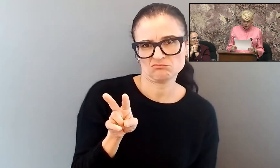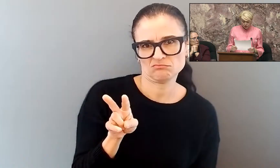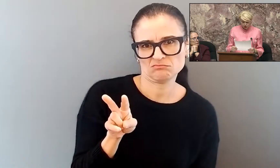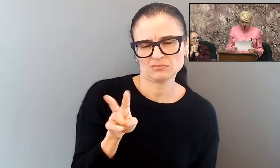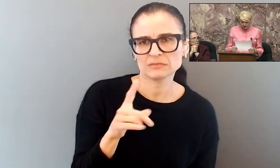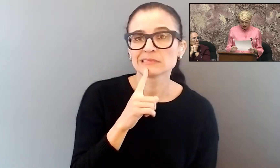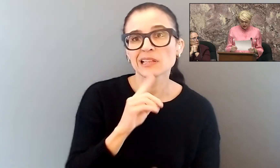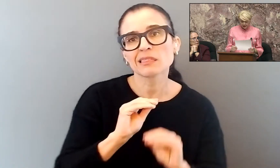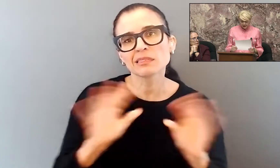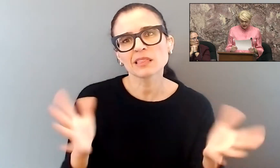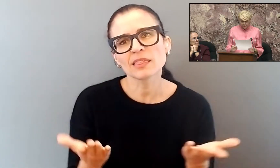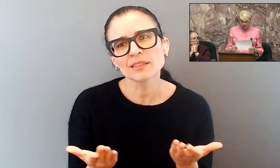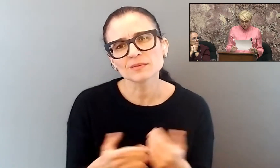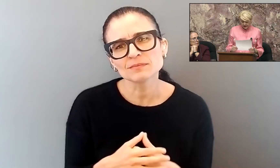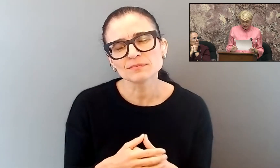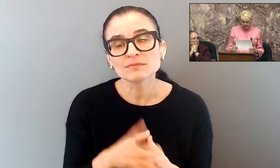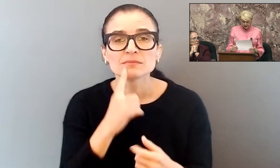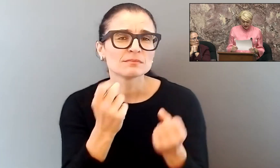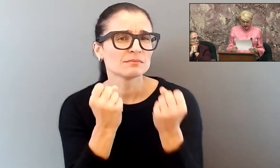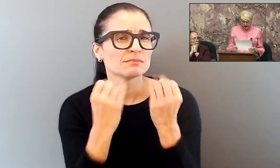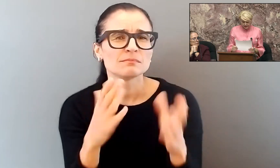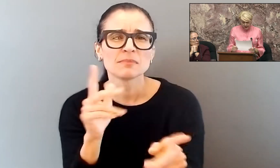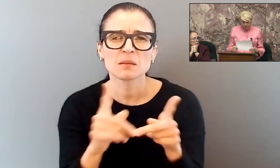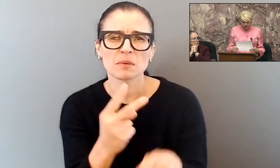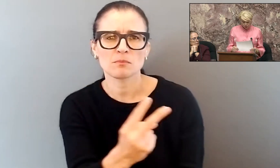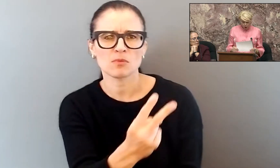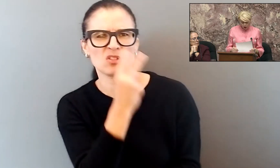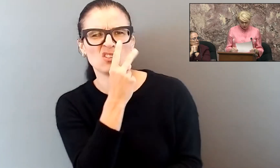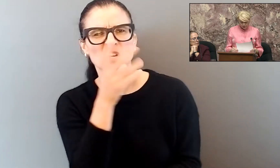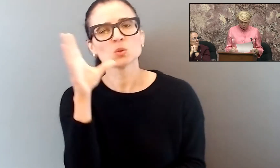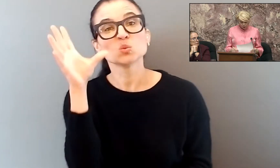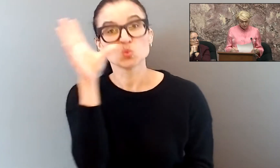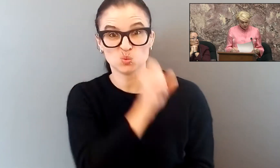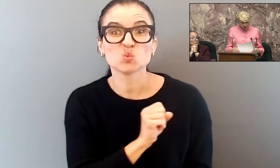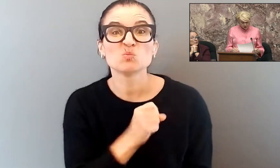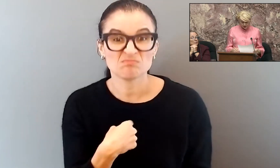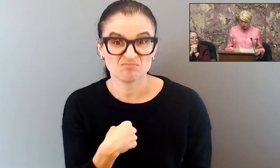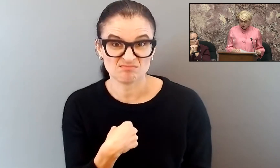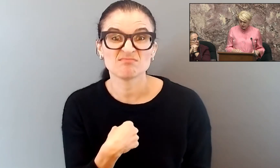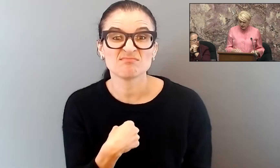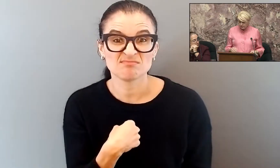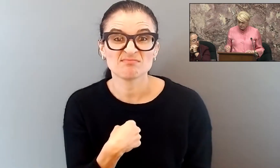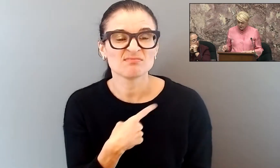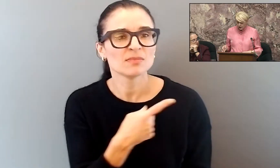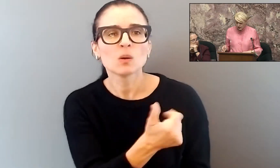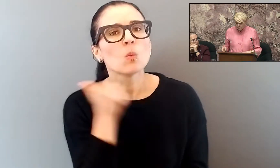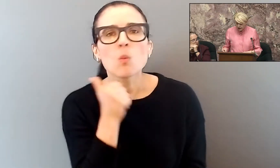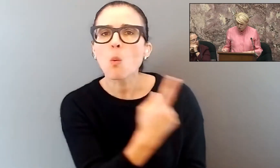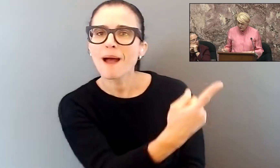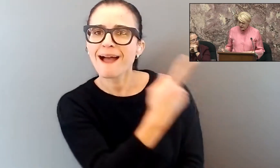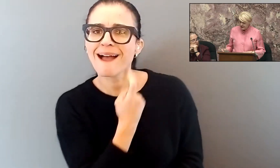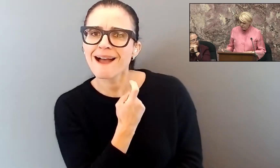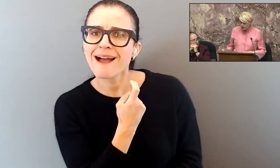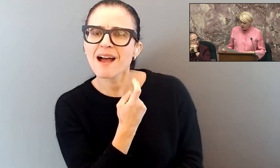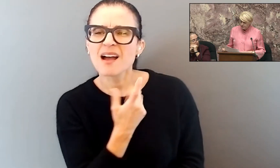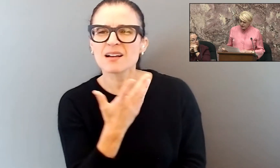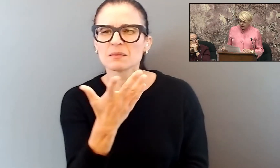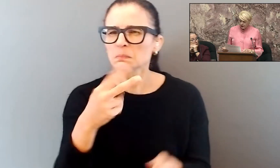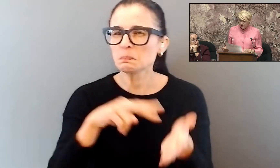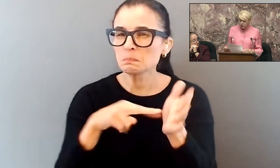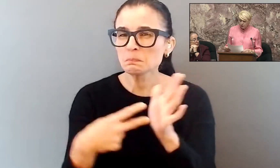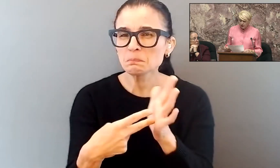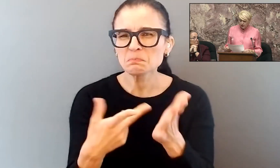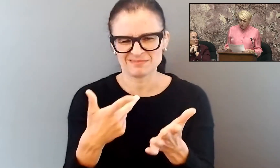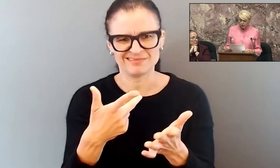ask, to judge instead of understand, and that builds walls where bridges could be. My dream is simple.